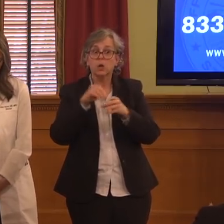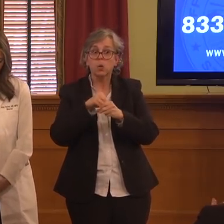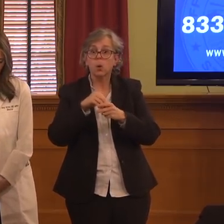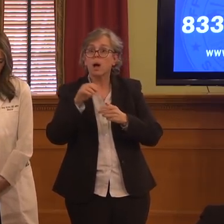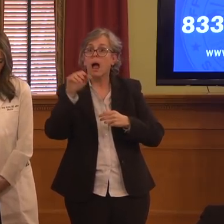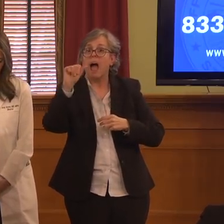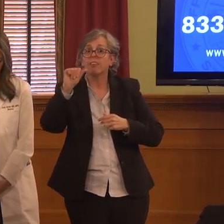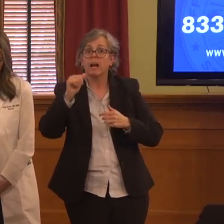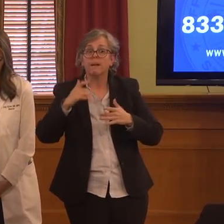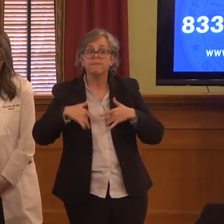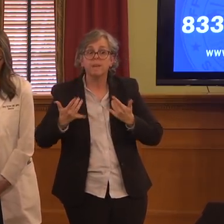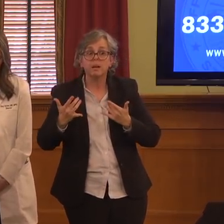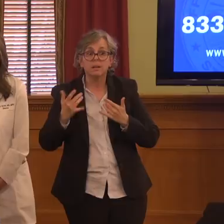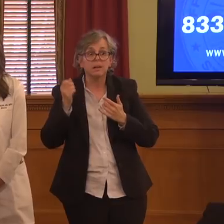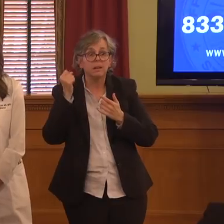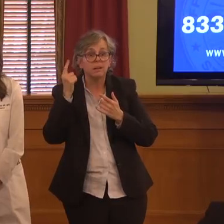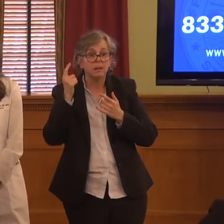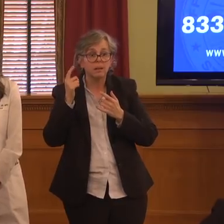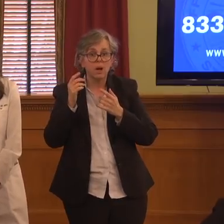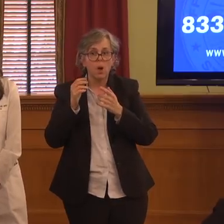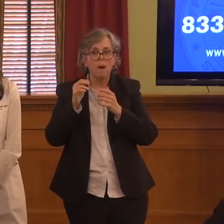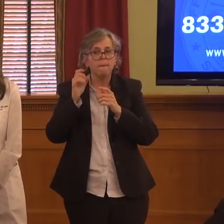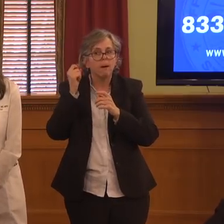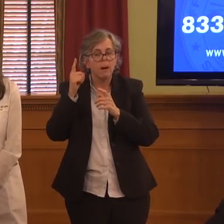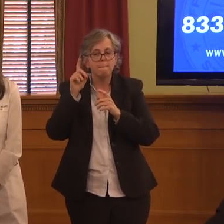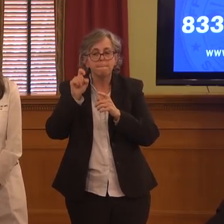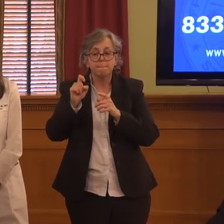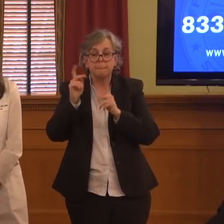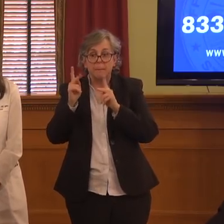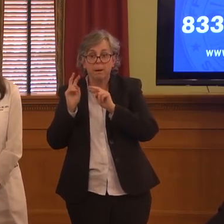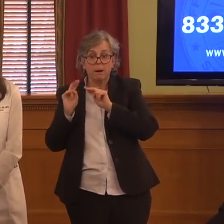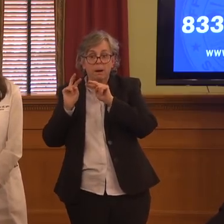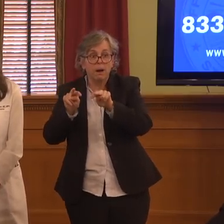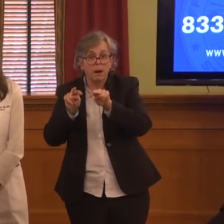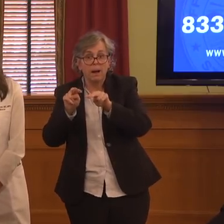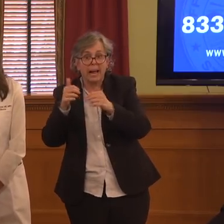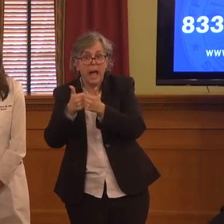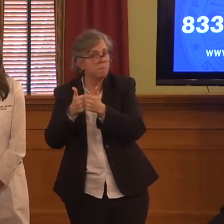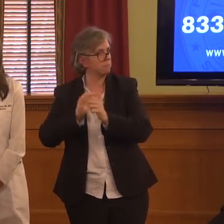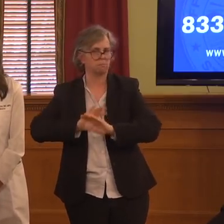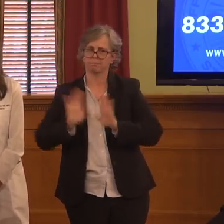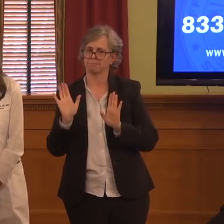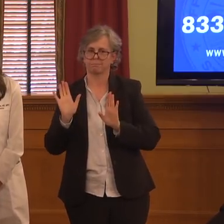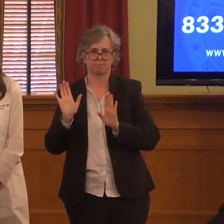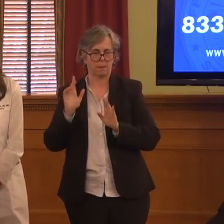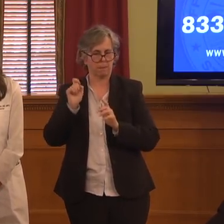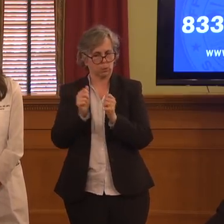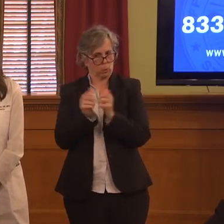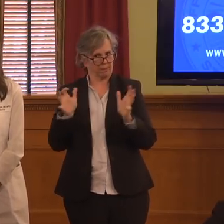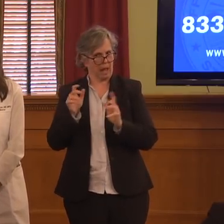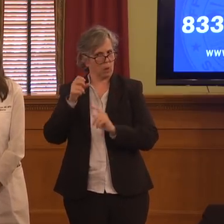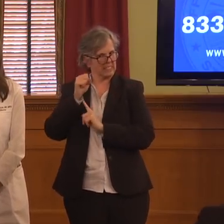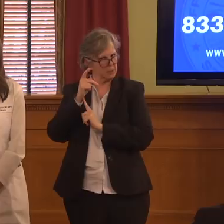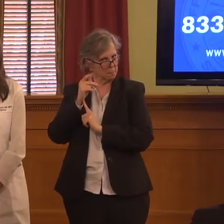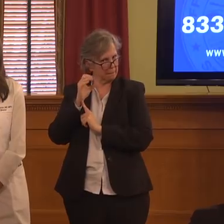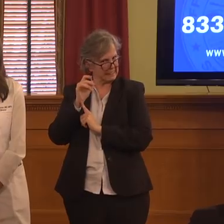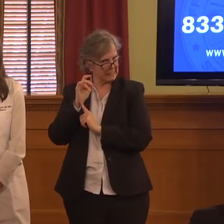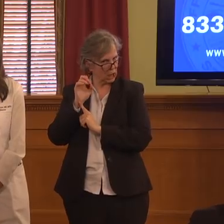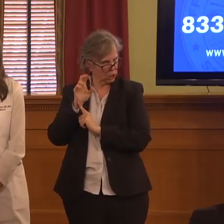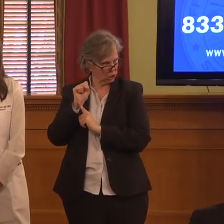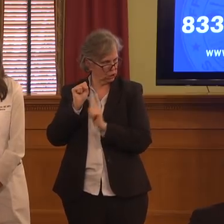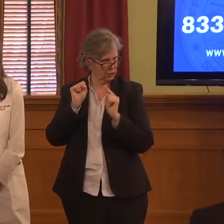spectators. Athletic and other events do not need to be canceled or postponed if spectators and other attendees are